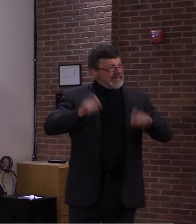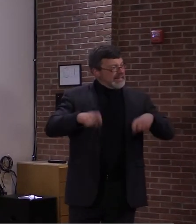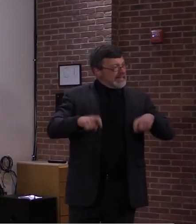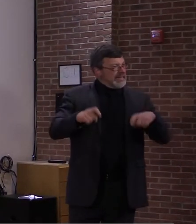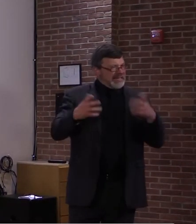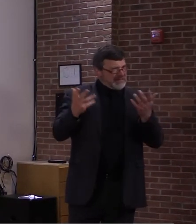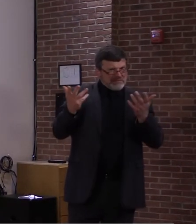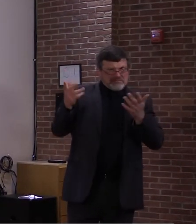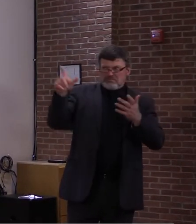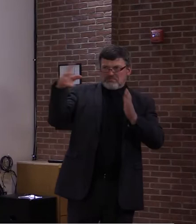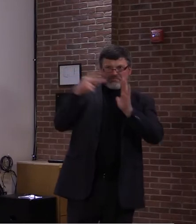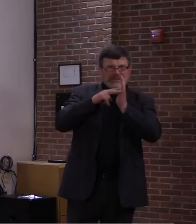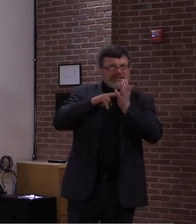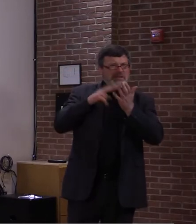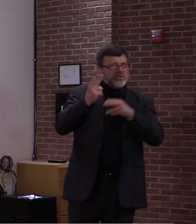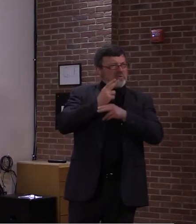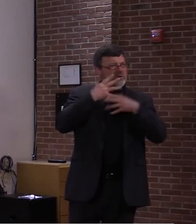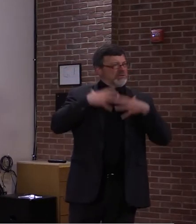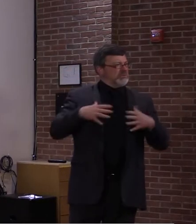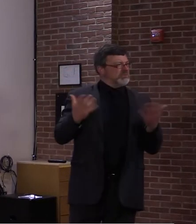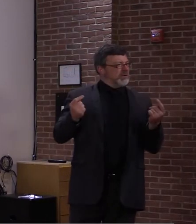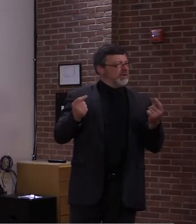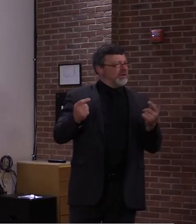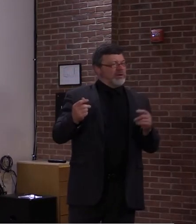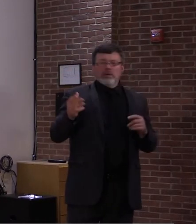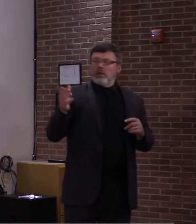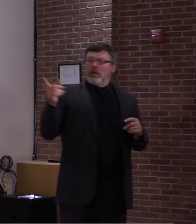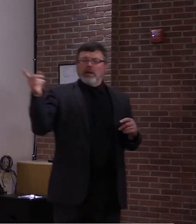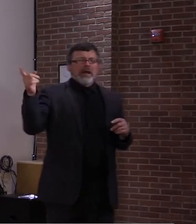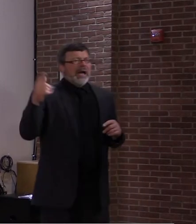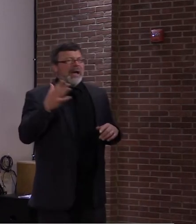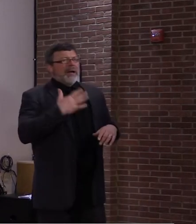precaution? No, that's not a recommendation at this time.